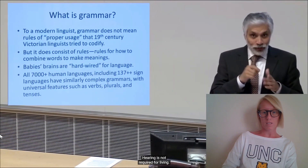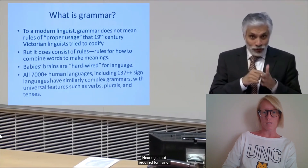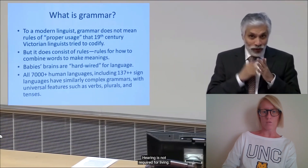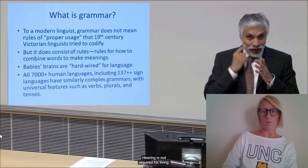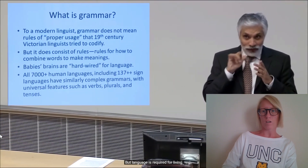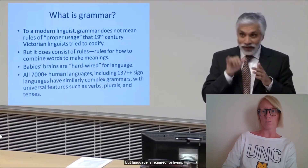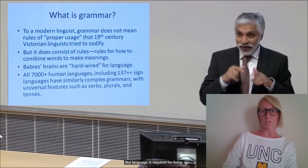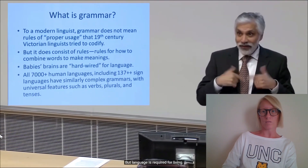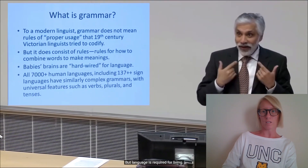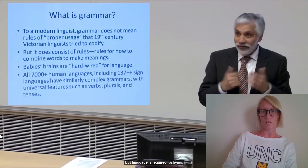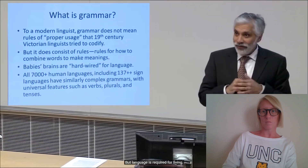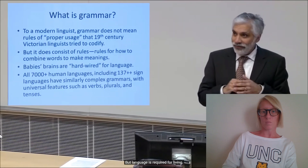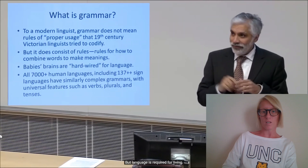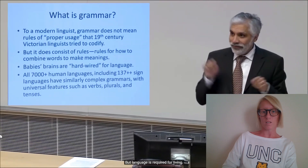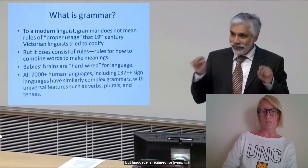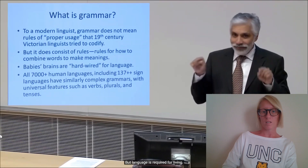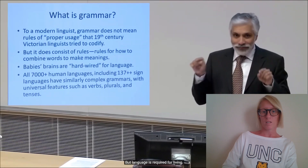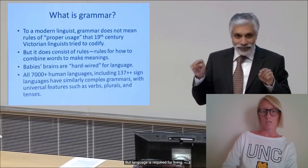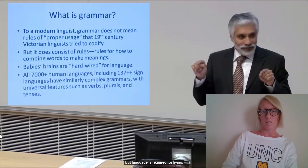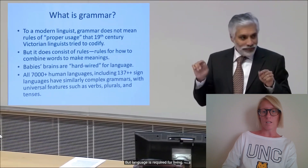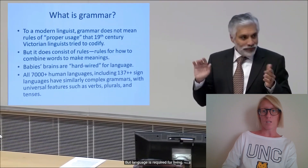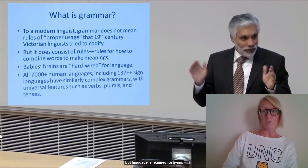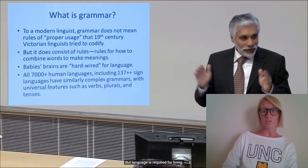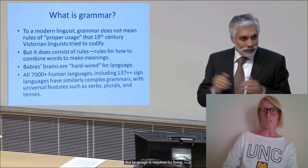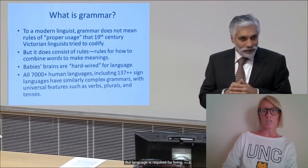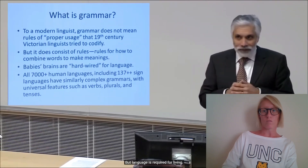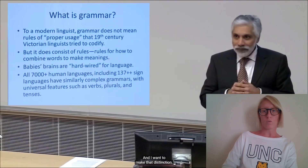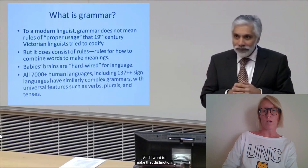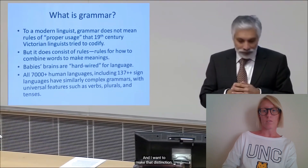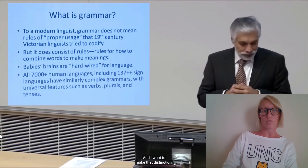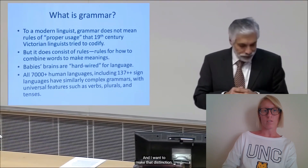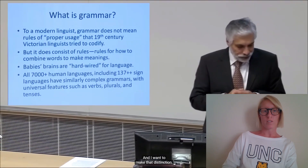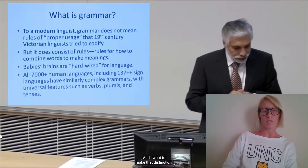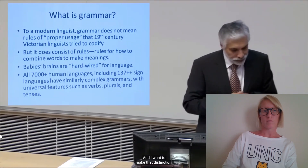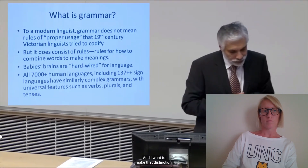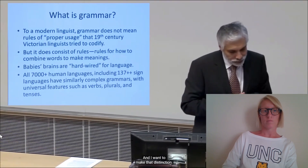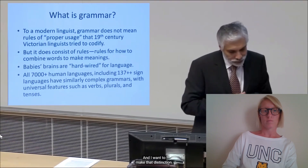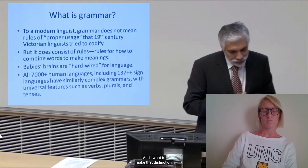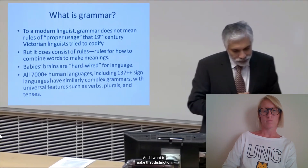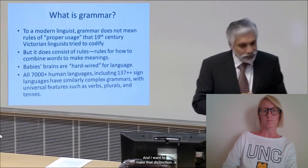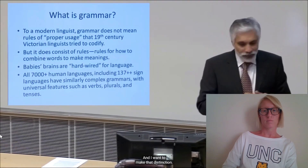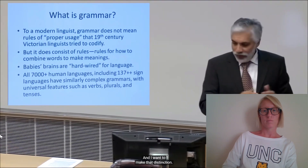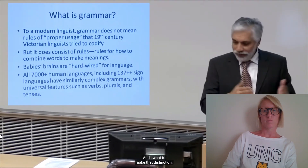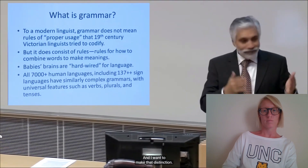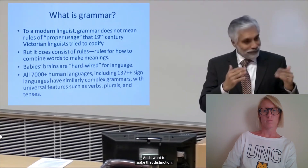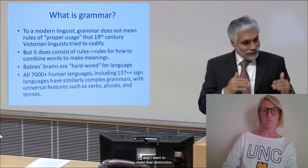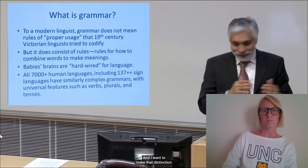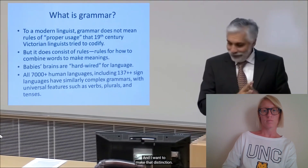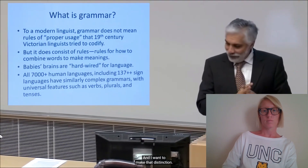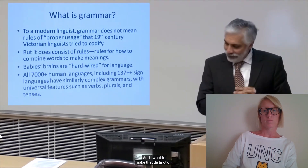living, hearing is not but required. language is required for living. Language is And I want to make required. that distinction.